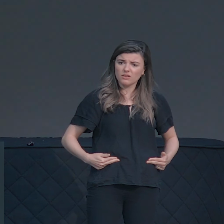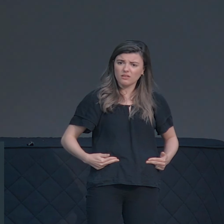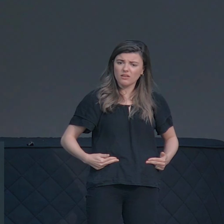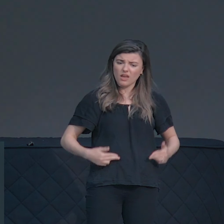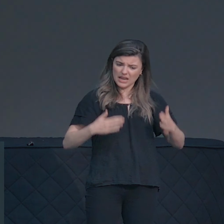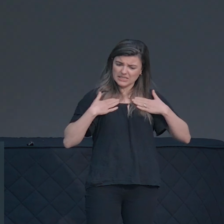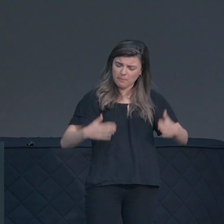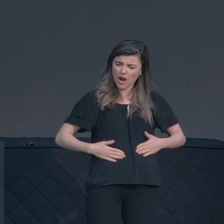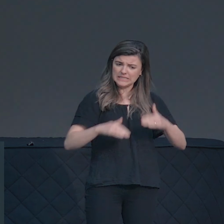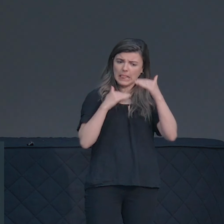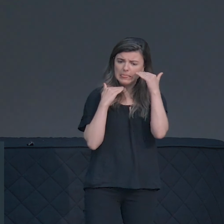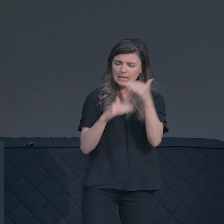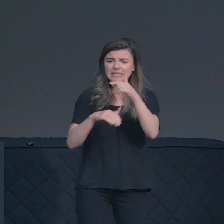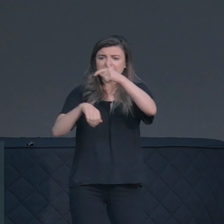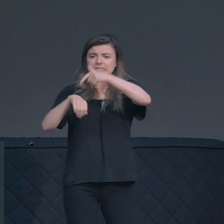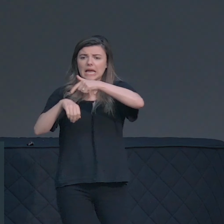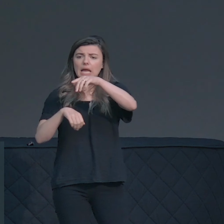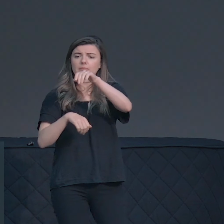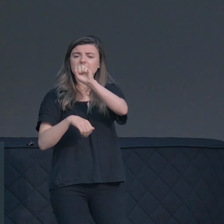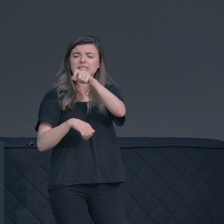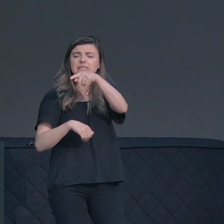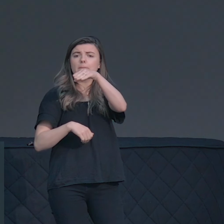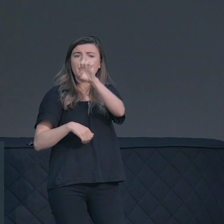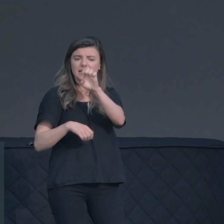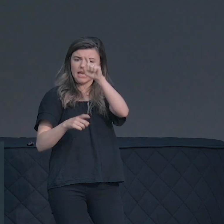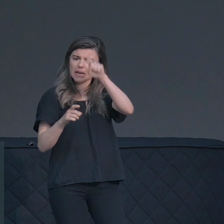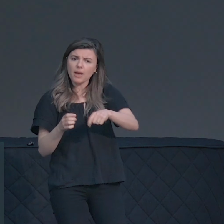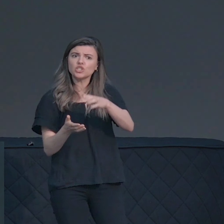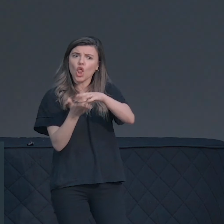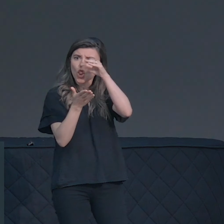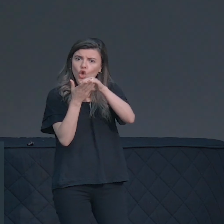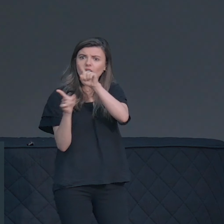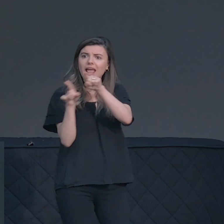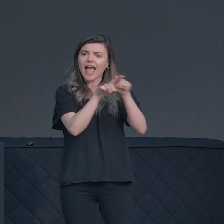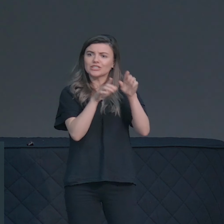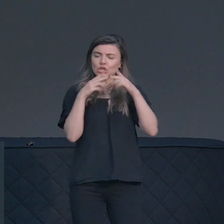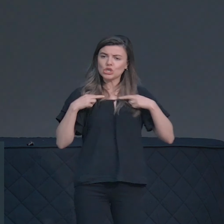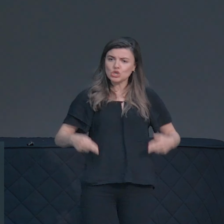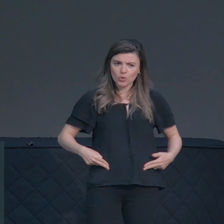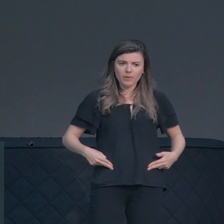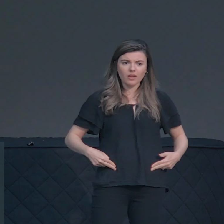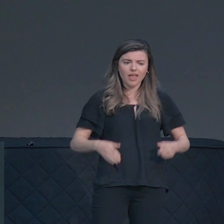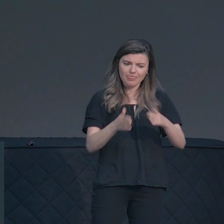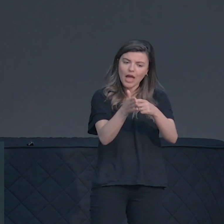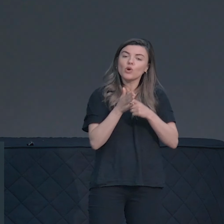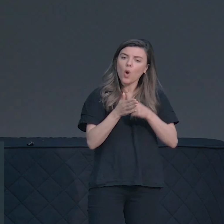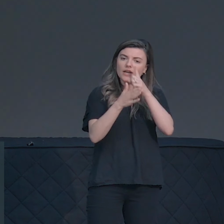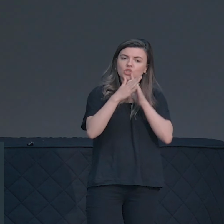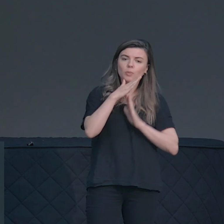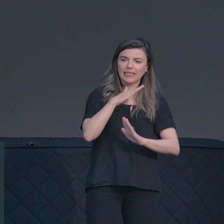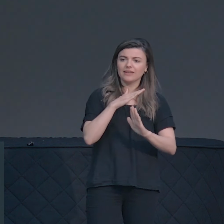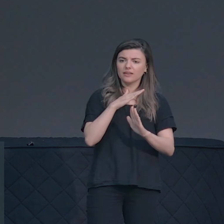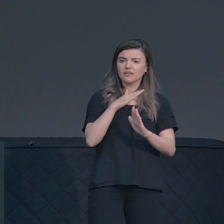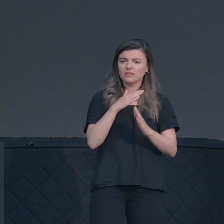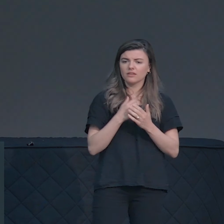to time and space, and he actually has to learn things as a human. This takes humility.